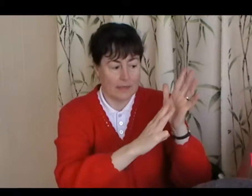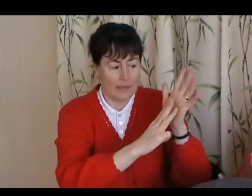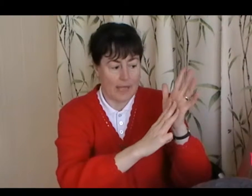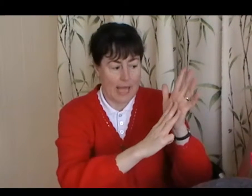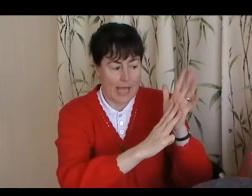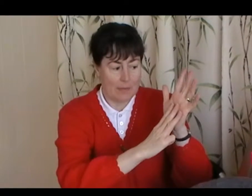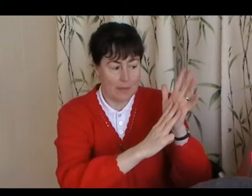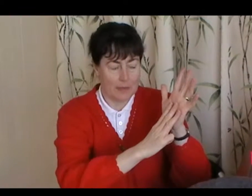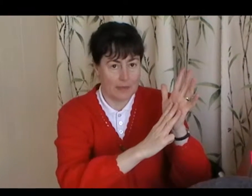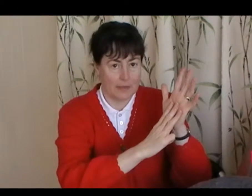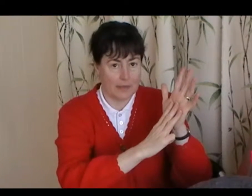M,